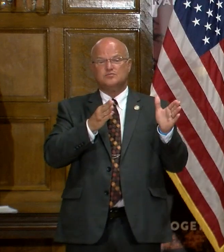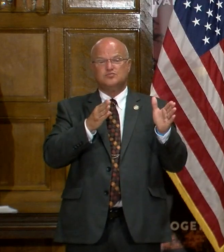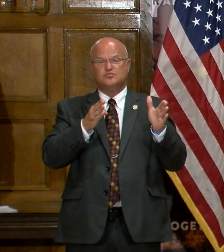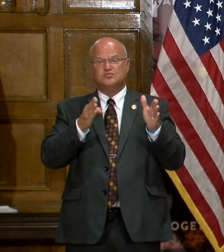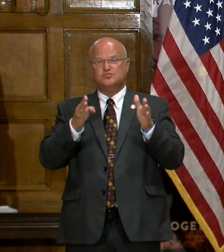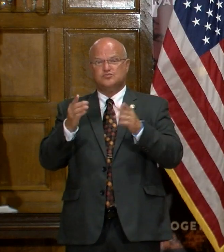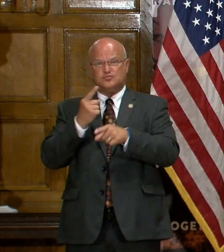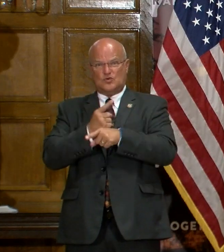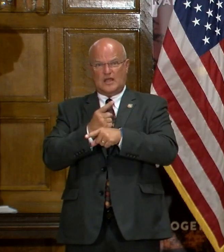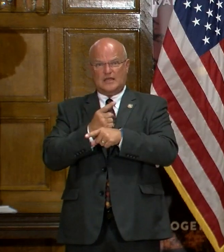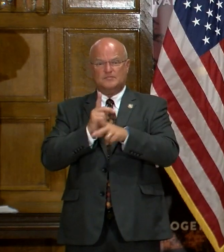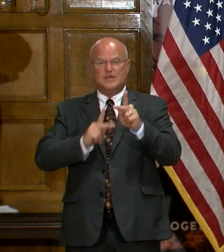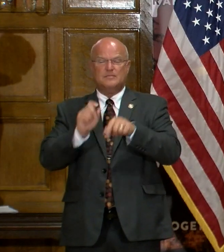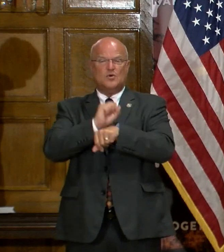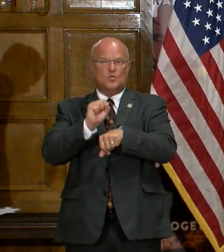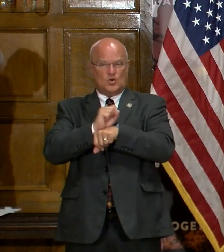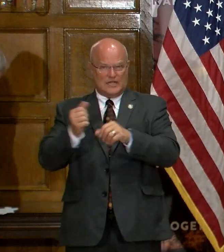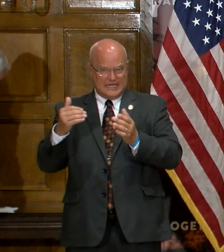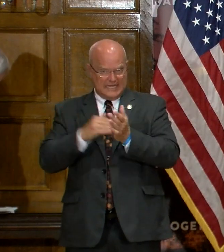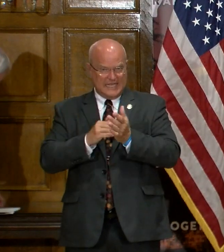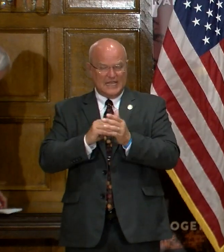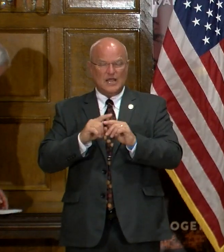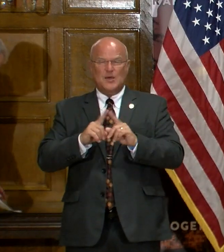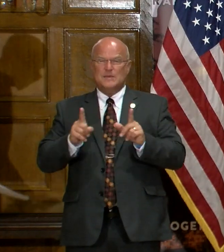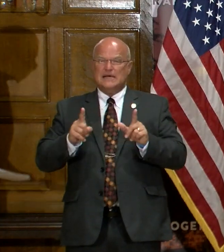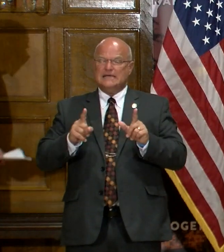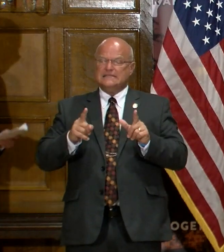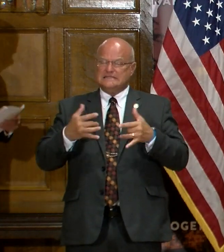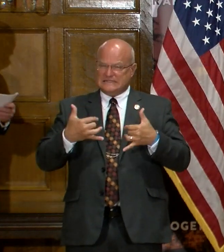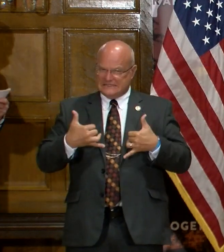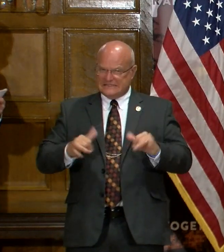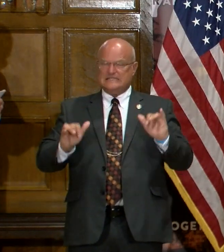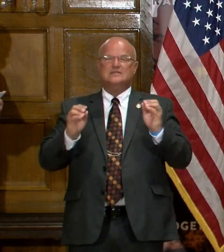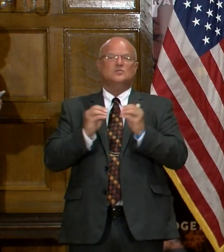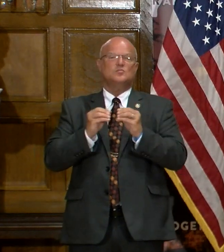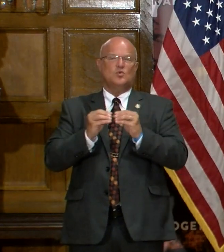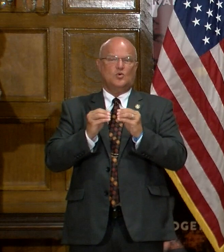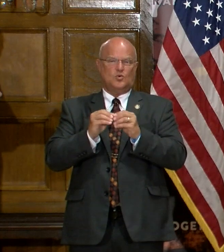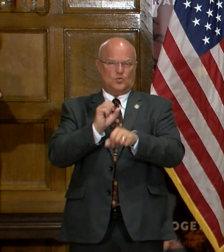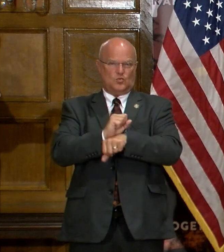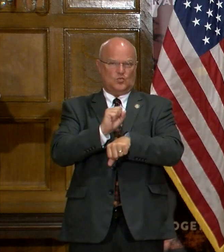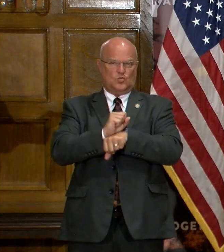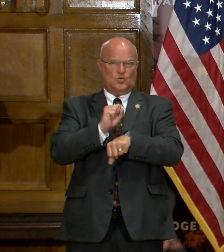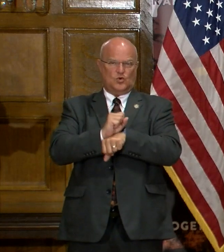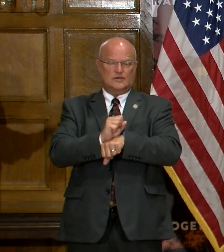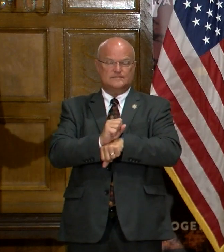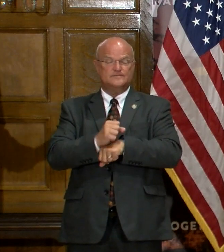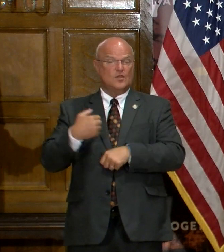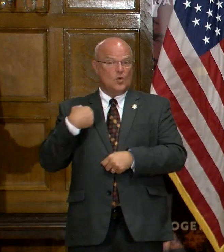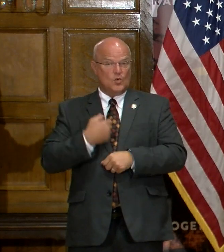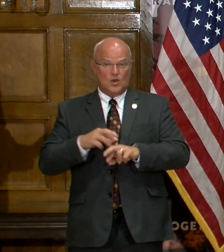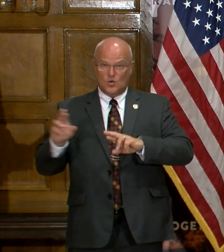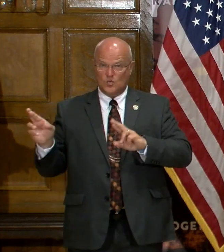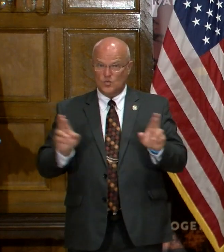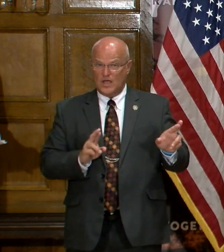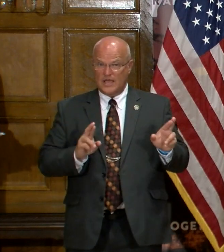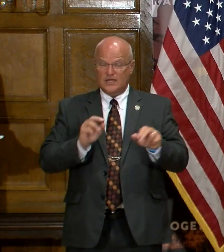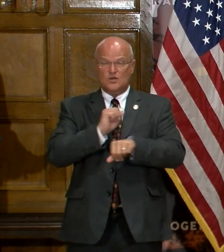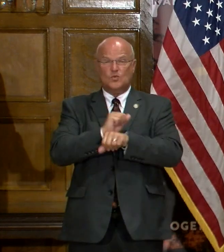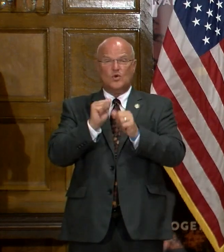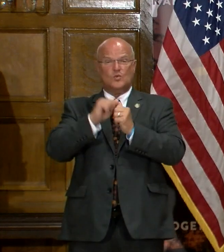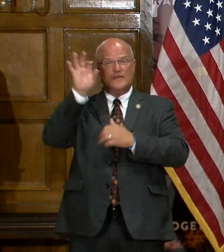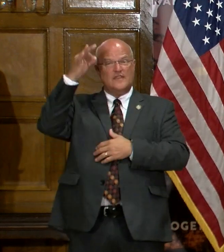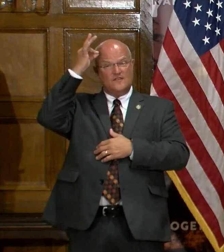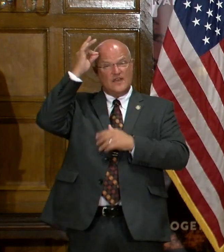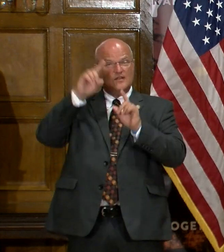right direction, but again, we're not out of the woods just yet, and we have some work to do. So we stand ready to work with the Federal Department of